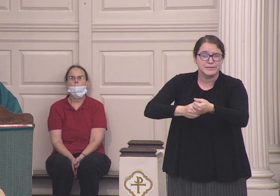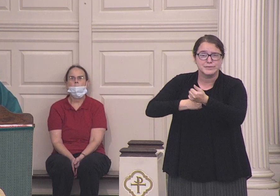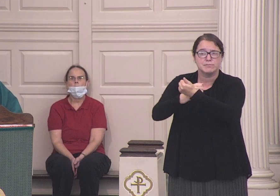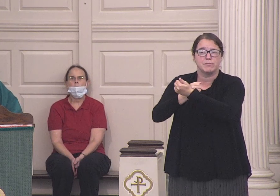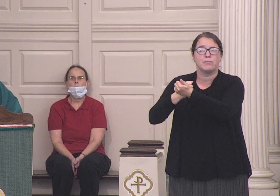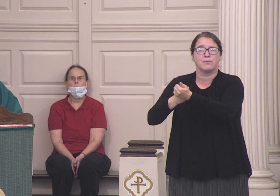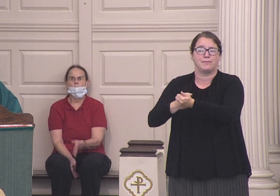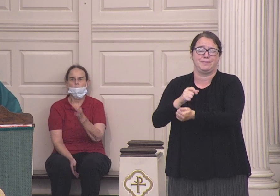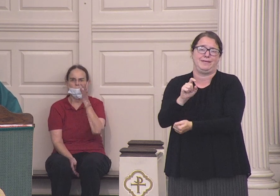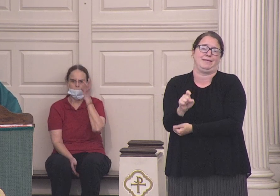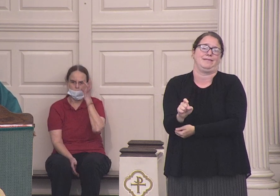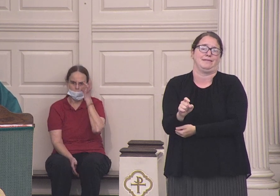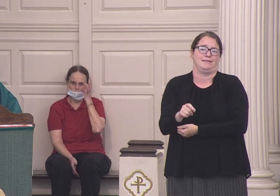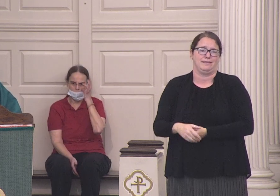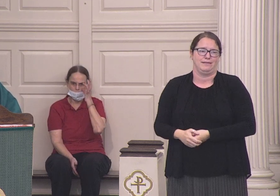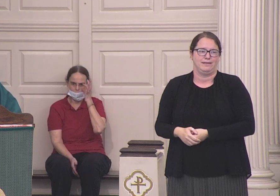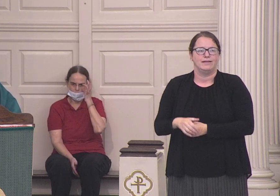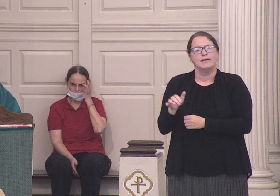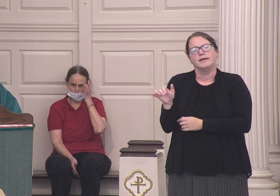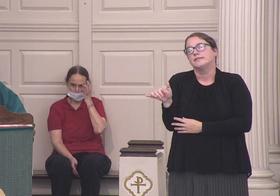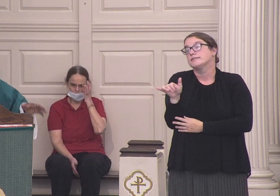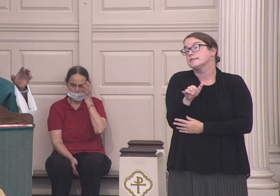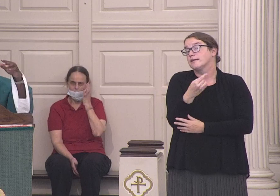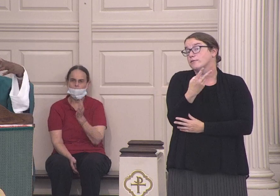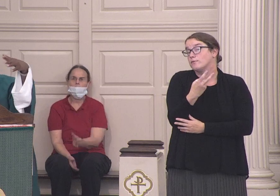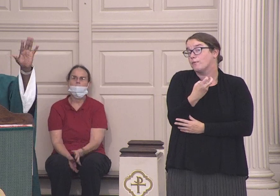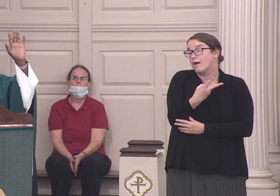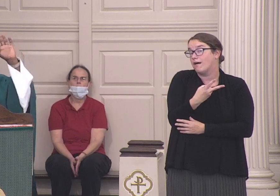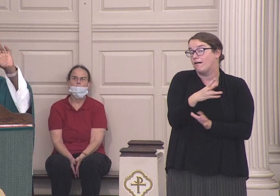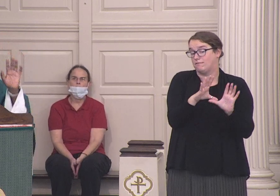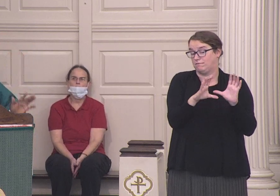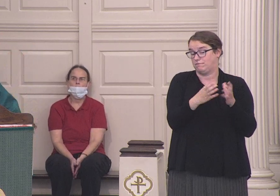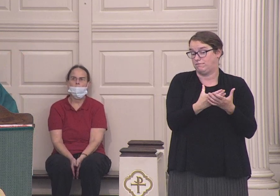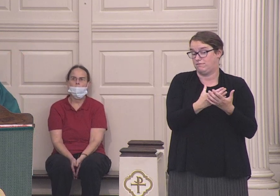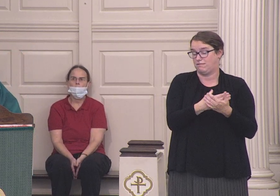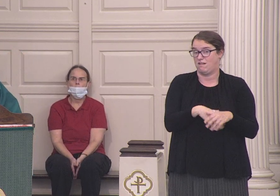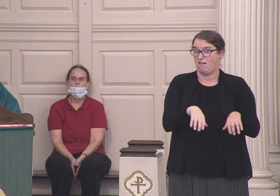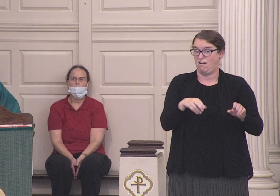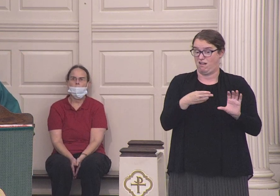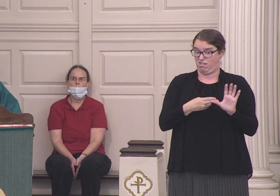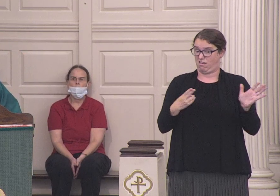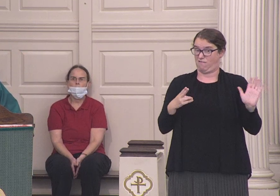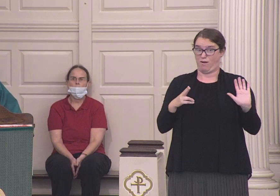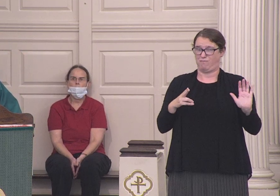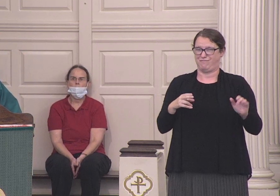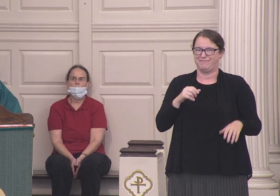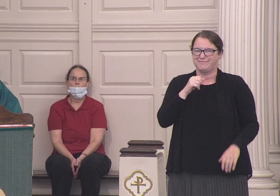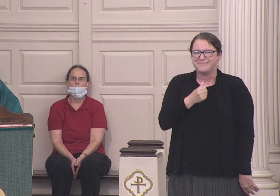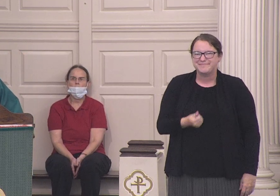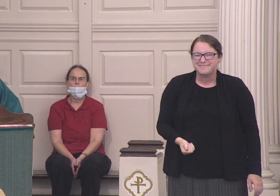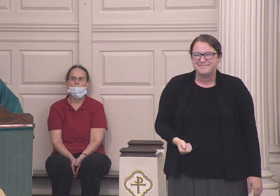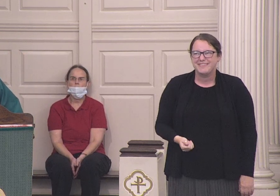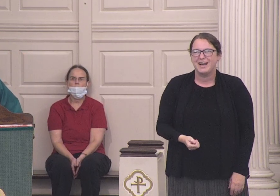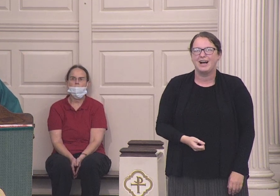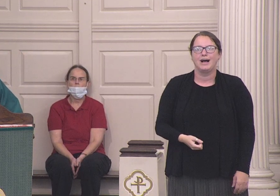12, the 12 did not give up. They drove out many demons. Many people